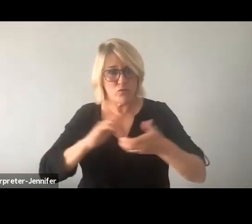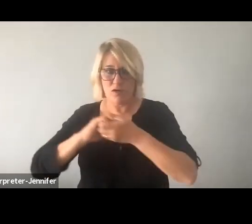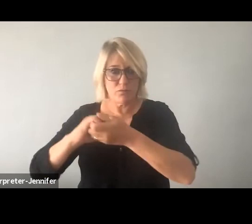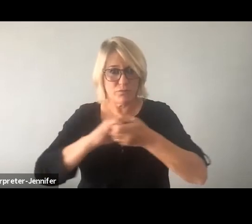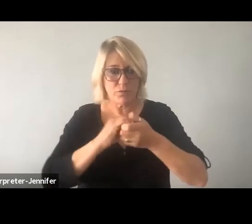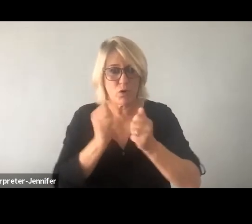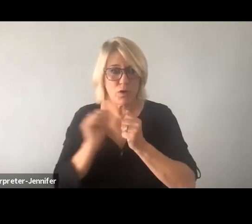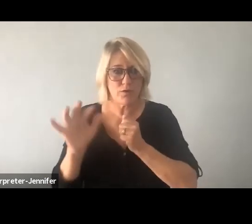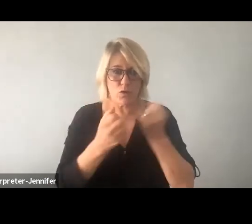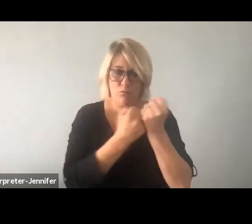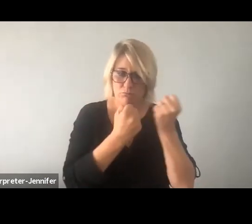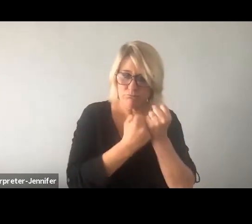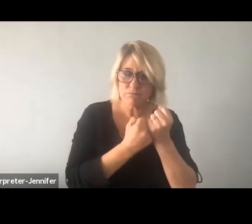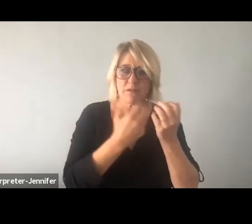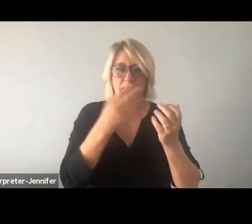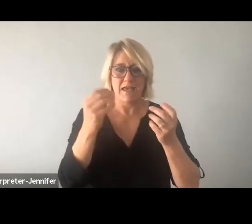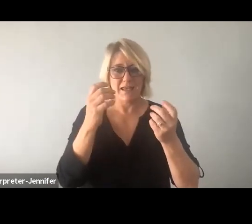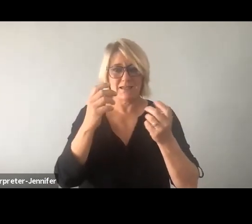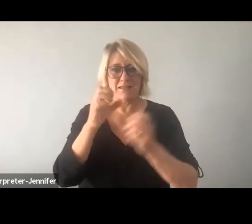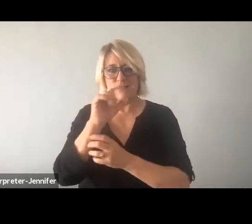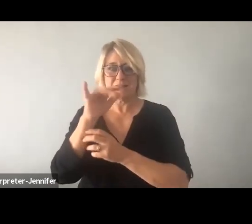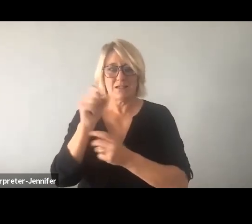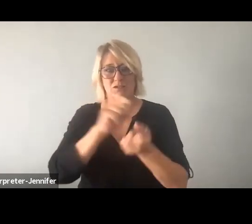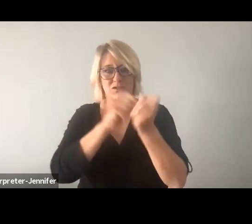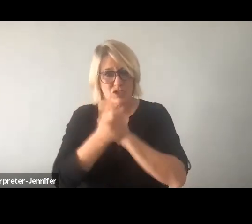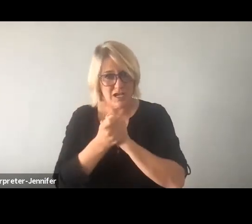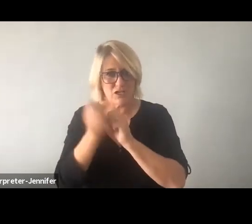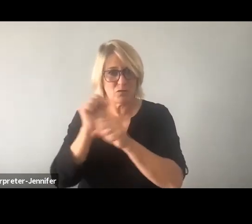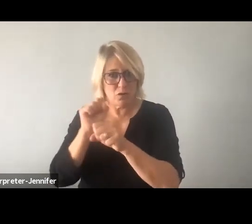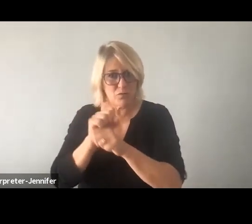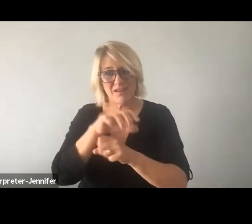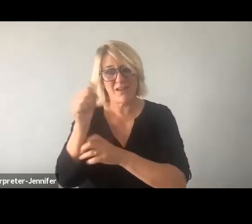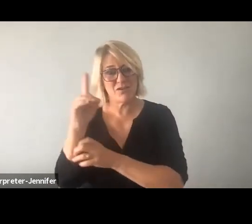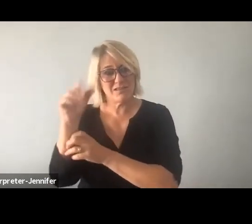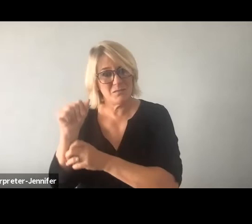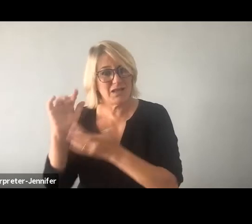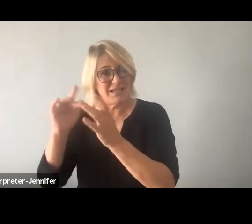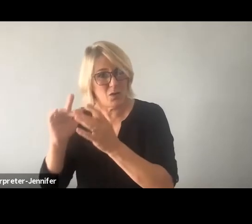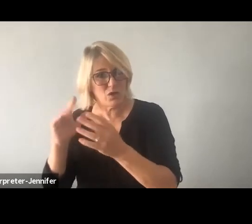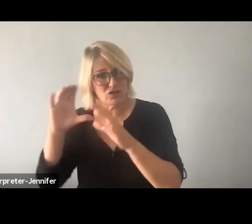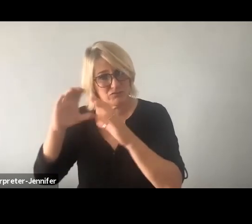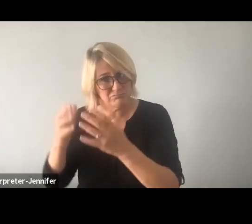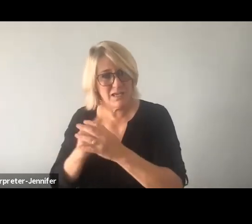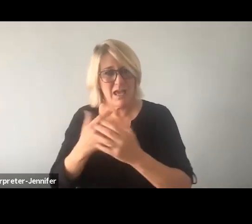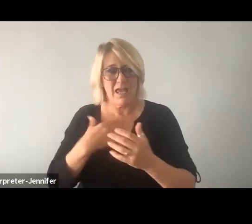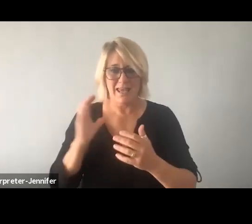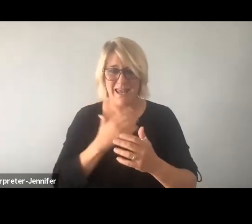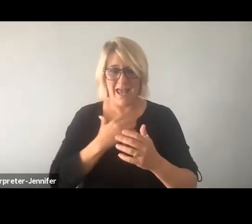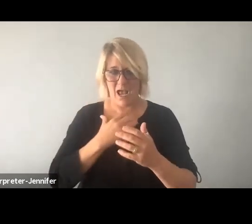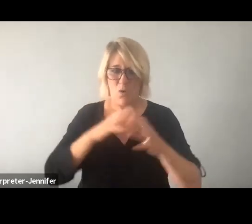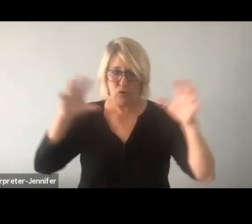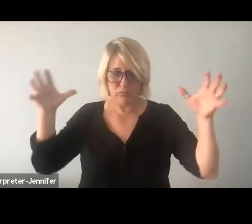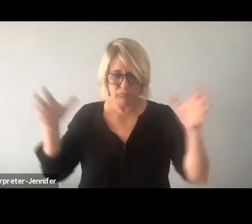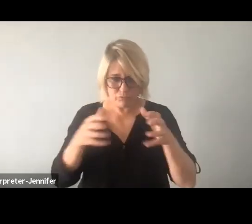and systems change work around employment with other disability networks. And our collective voice is making a